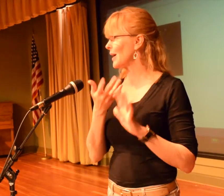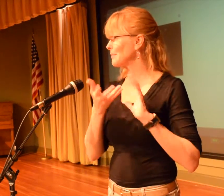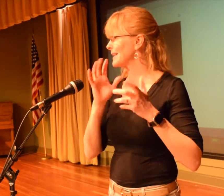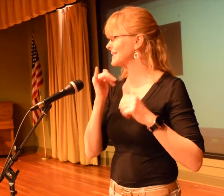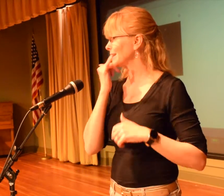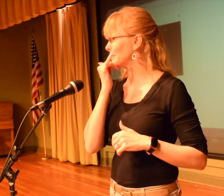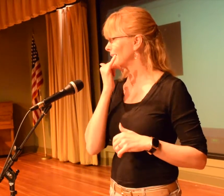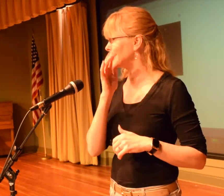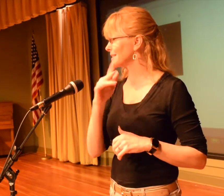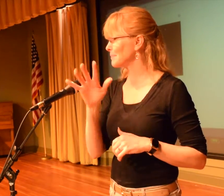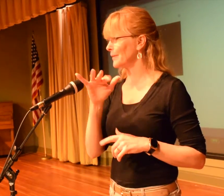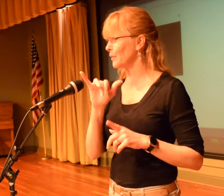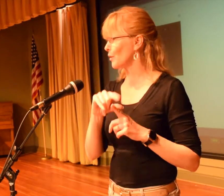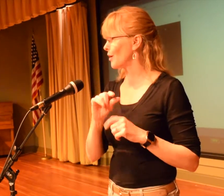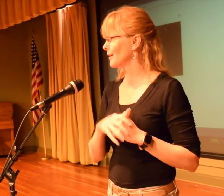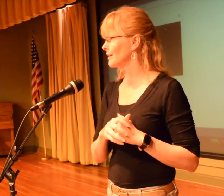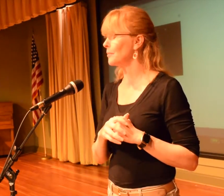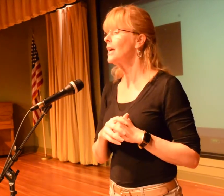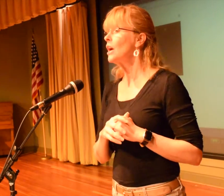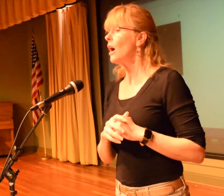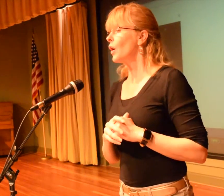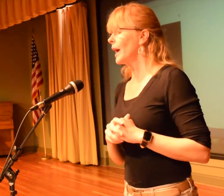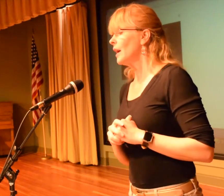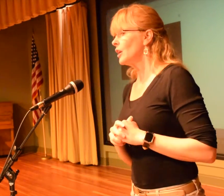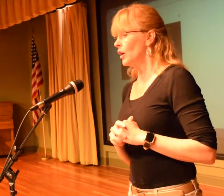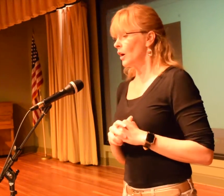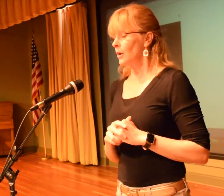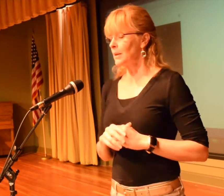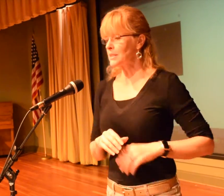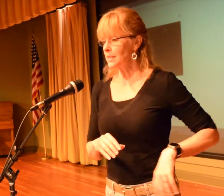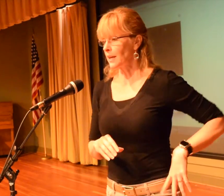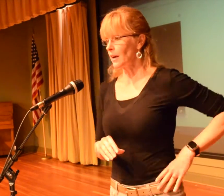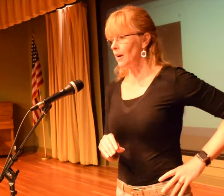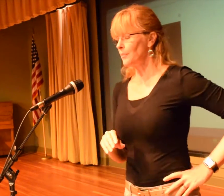I messed up, I spelled that wrong? Okay, let's see.